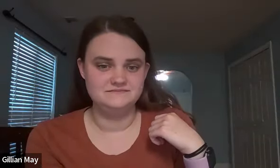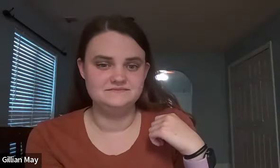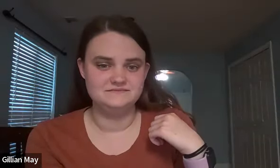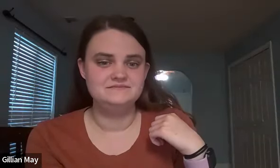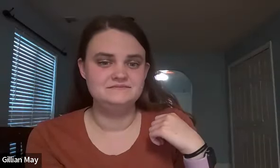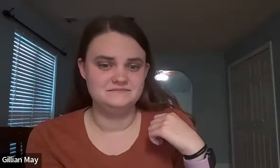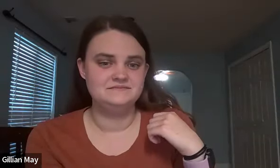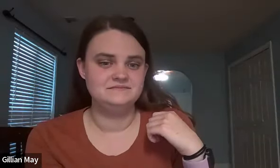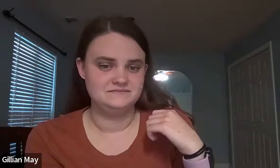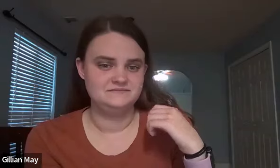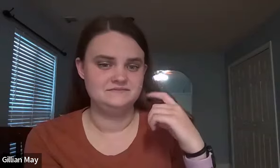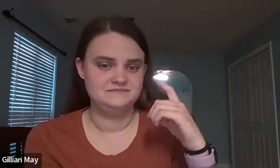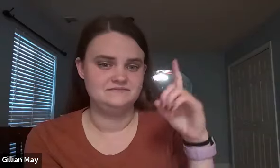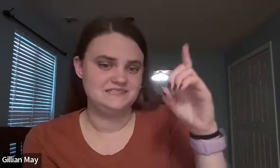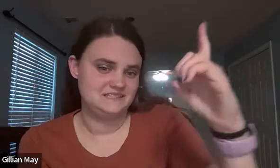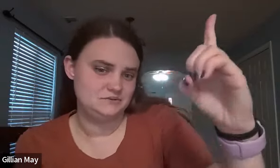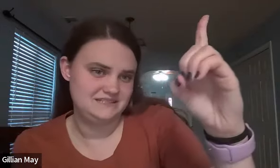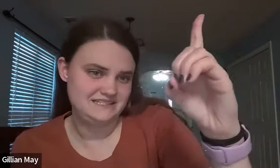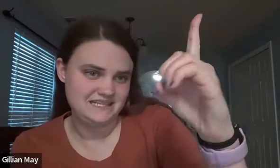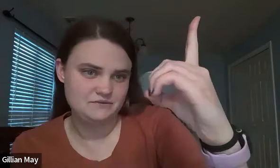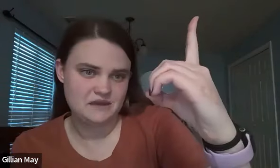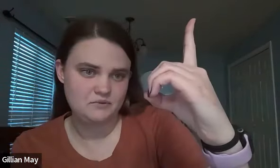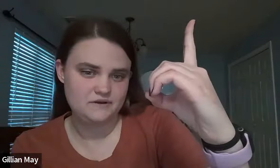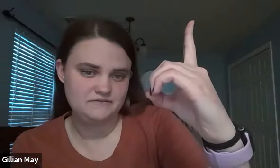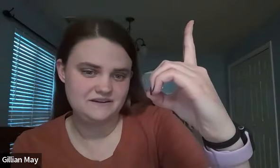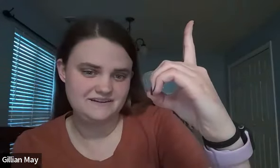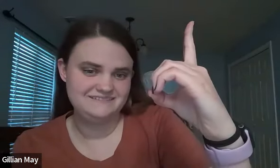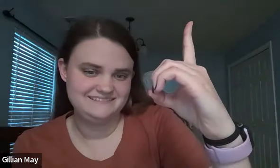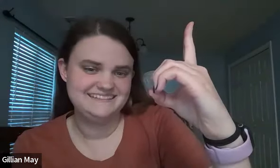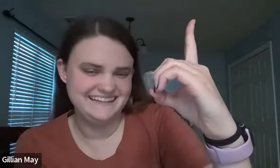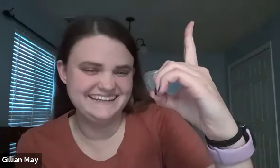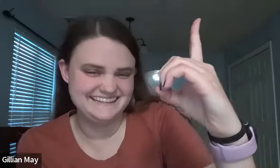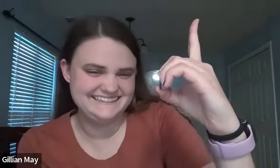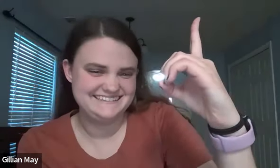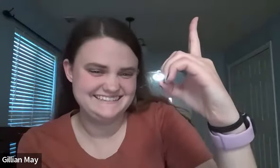So D with that pointer finger.